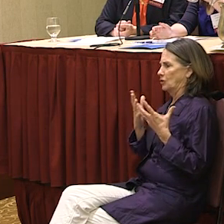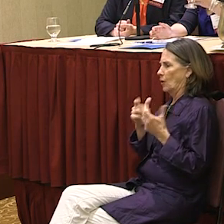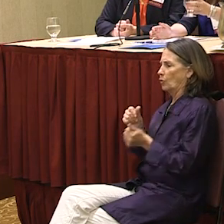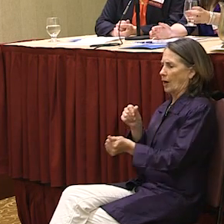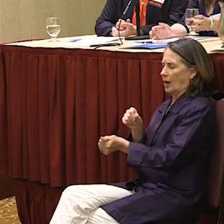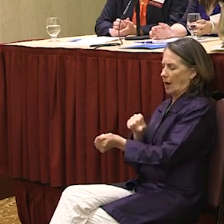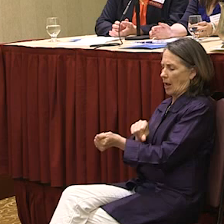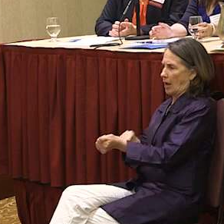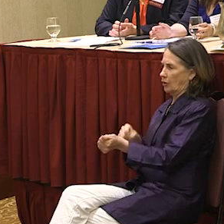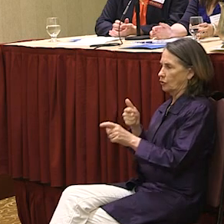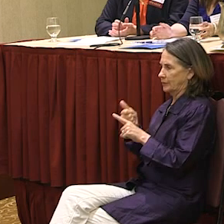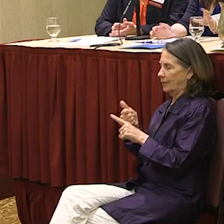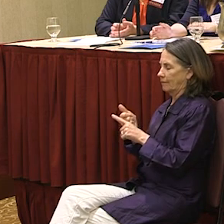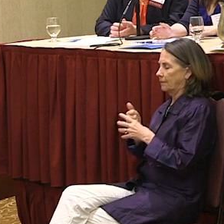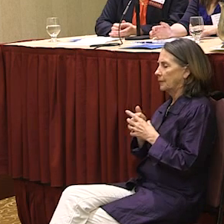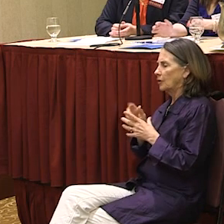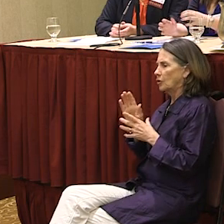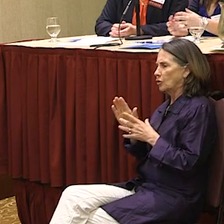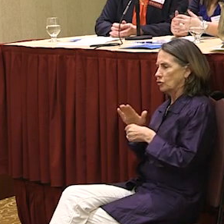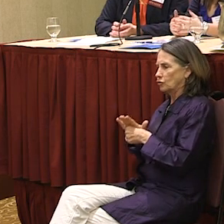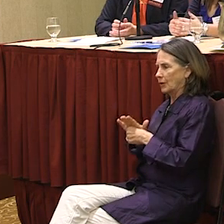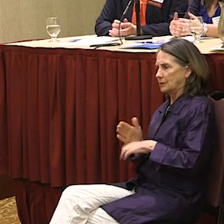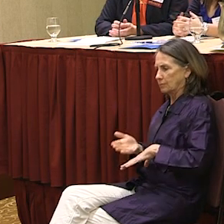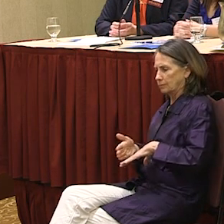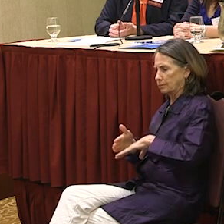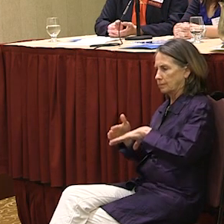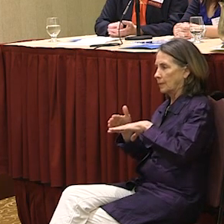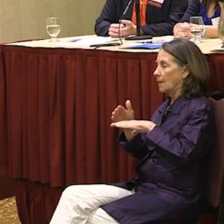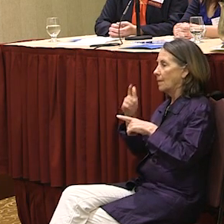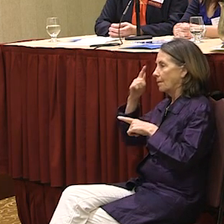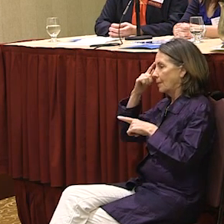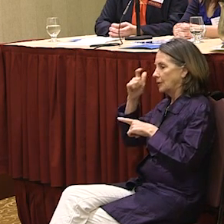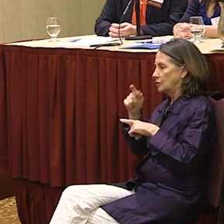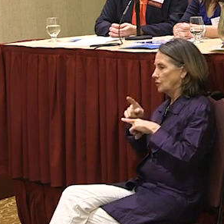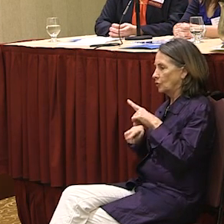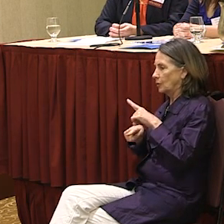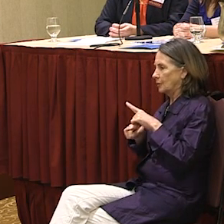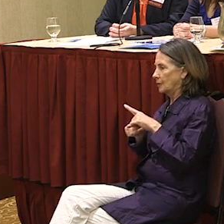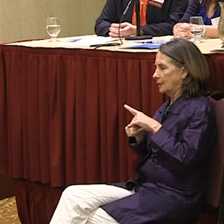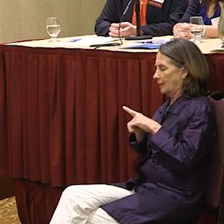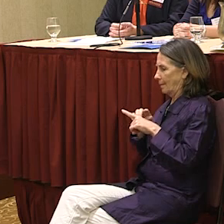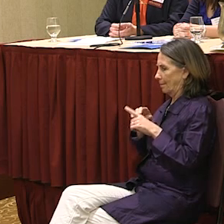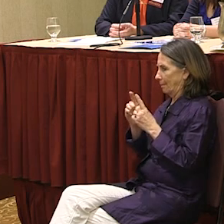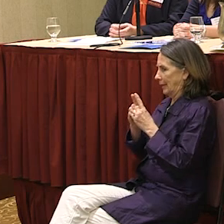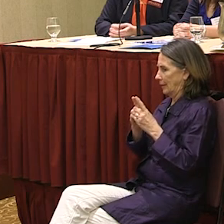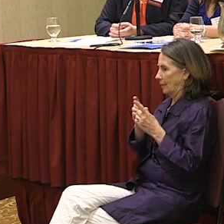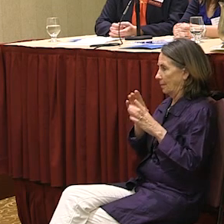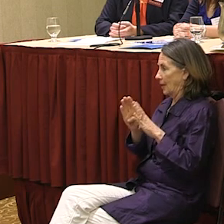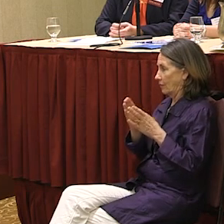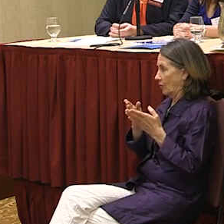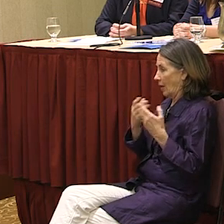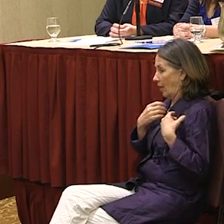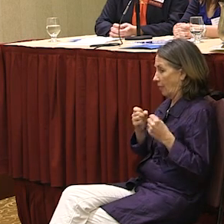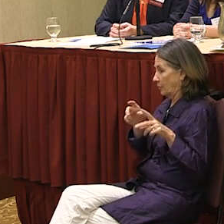cut. Her stress was increased by her reported inability to meet the behavioral health service.